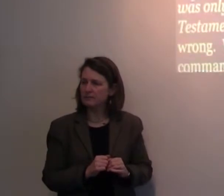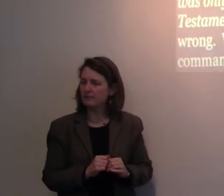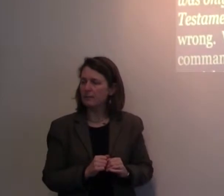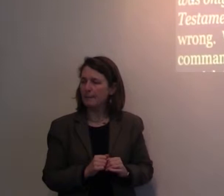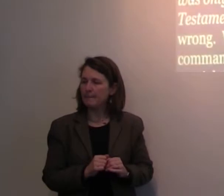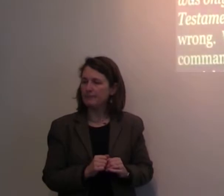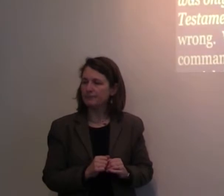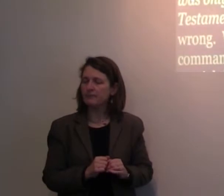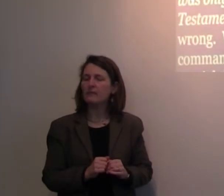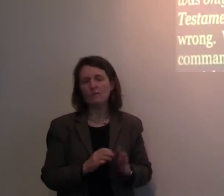Example: